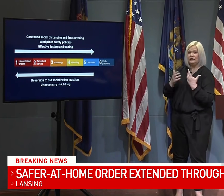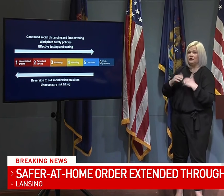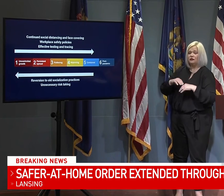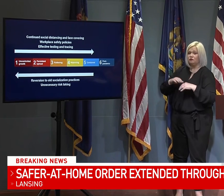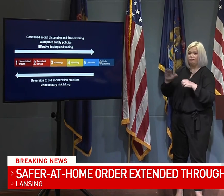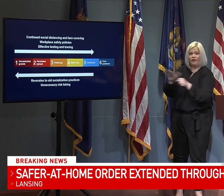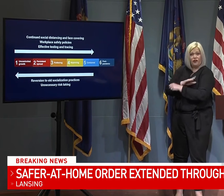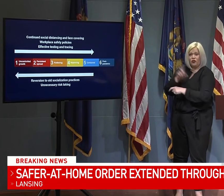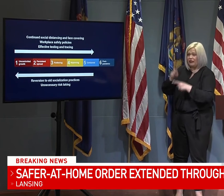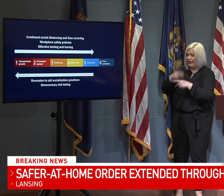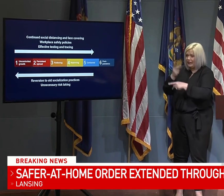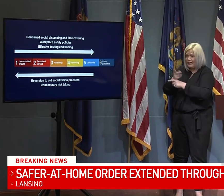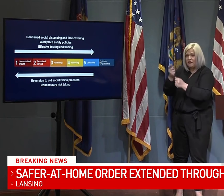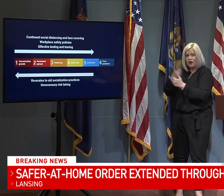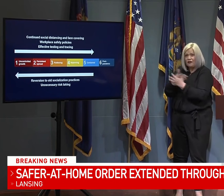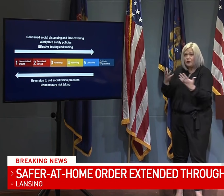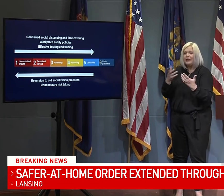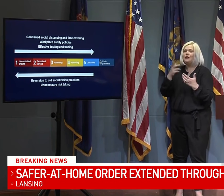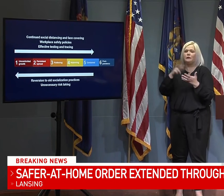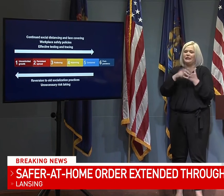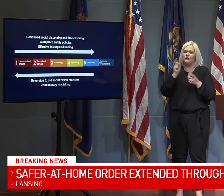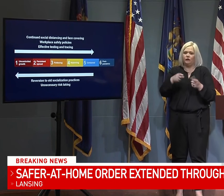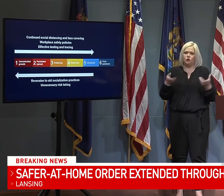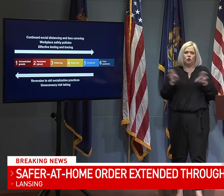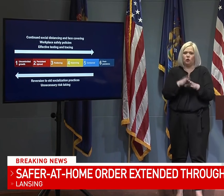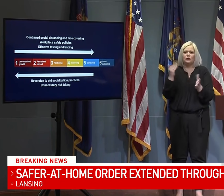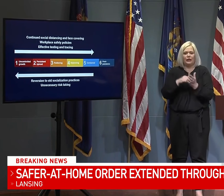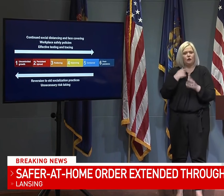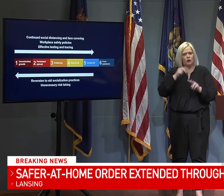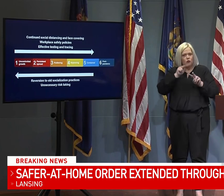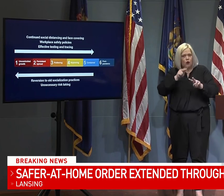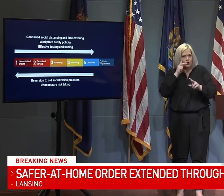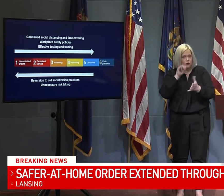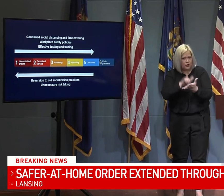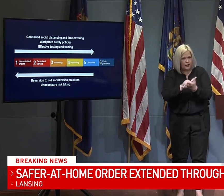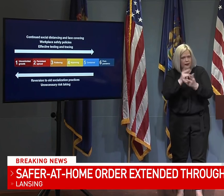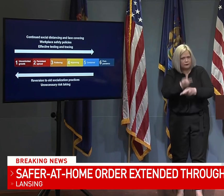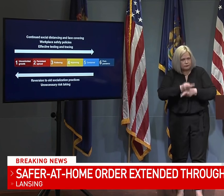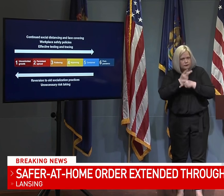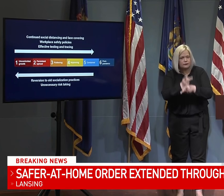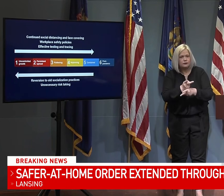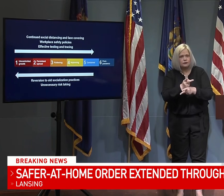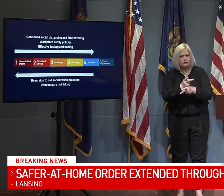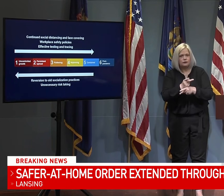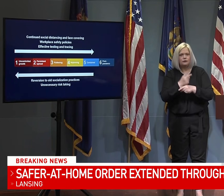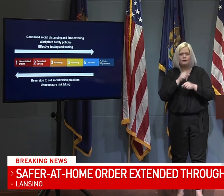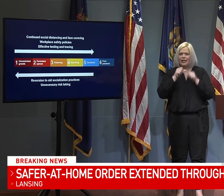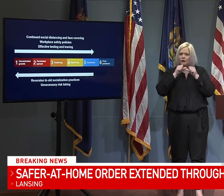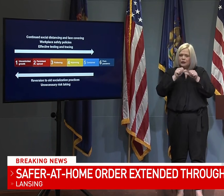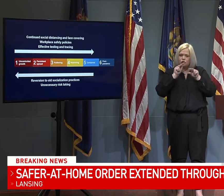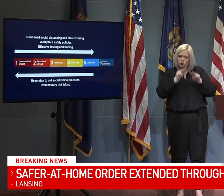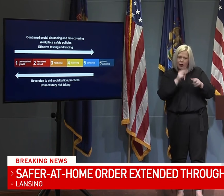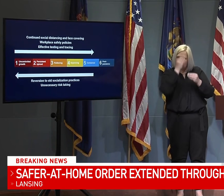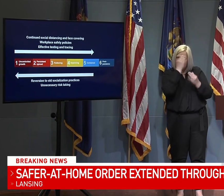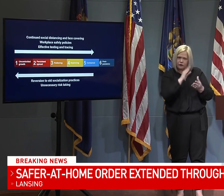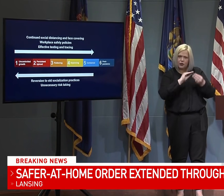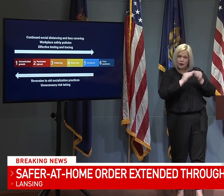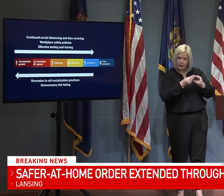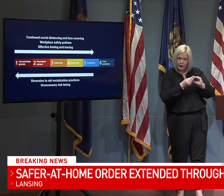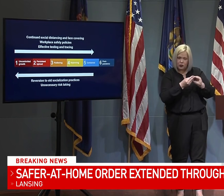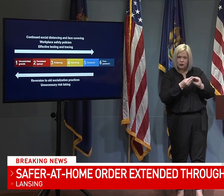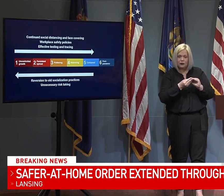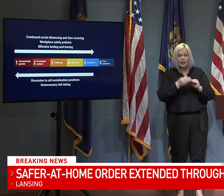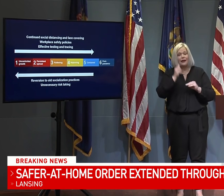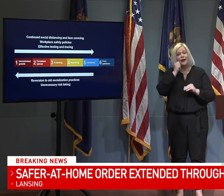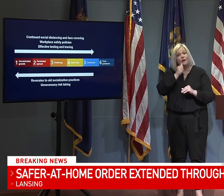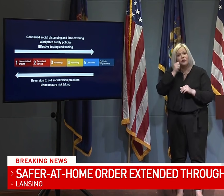it's necessary, although we hope it's not. I'll continue to closely monitor data and receive on-the-ground